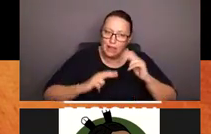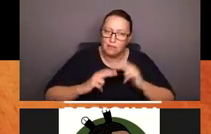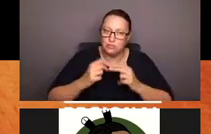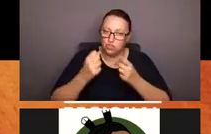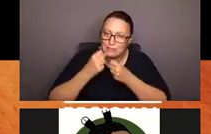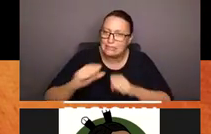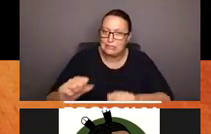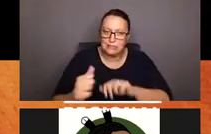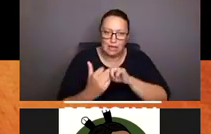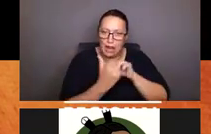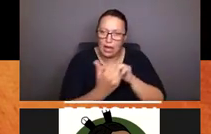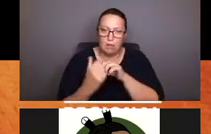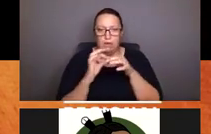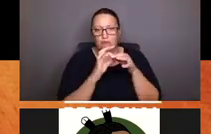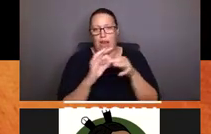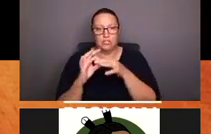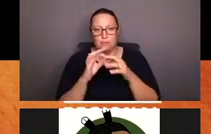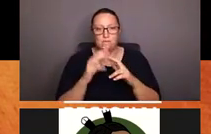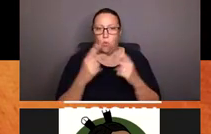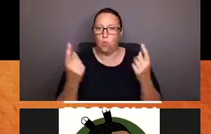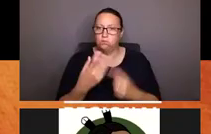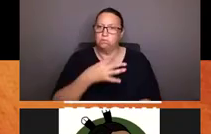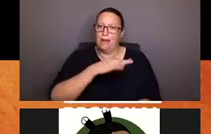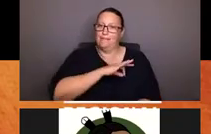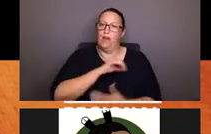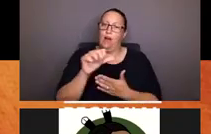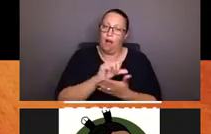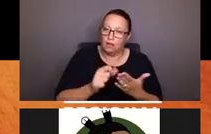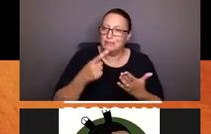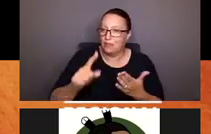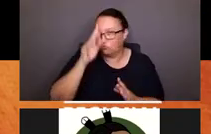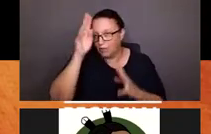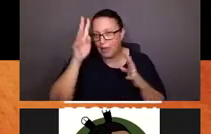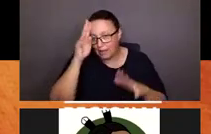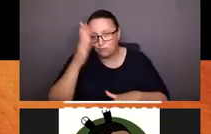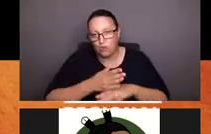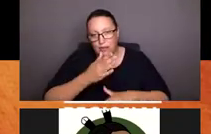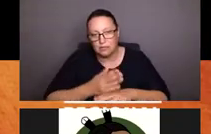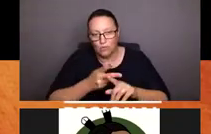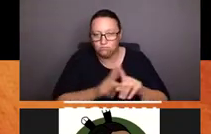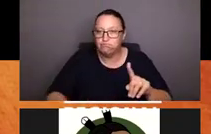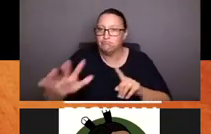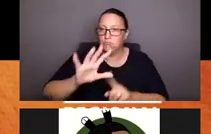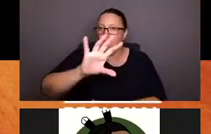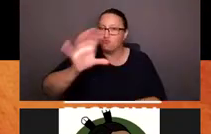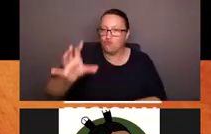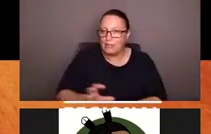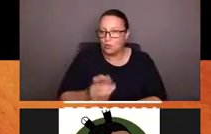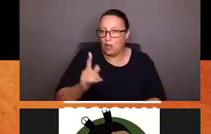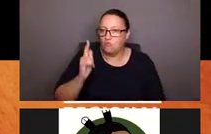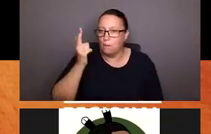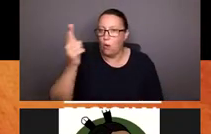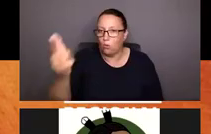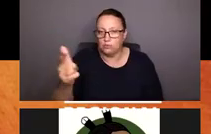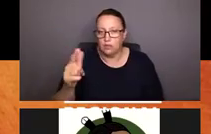collaborative relationships for the benefit of arts and creative practice across the regional and remote arts sector. To address